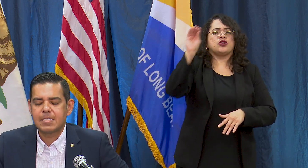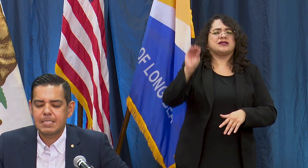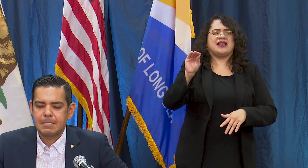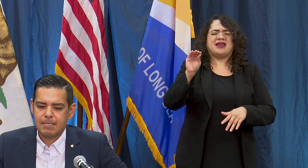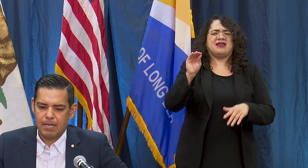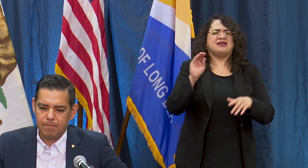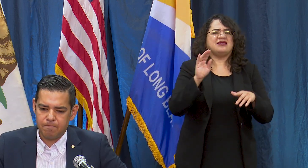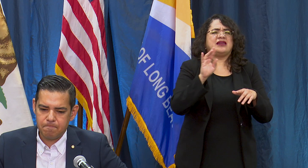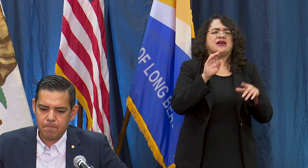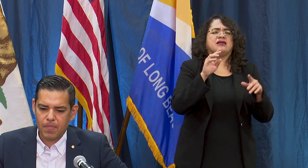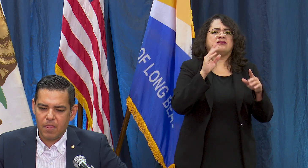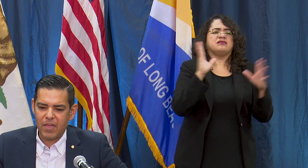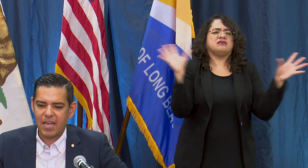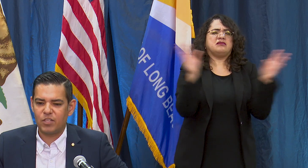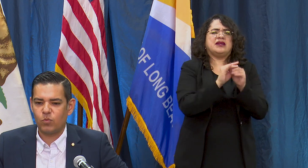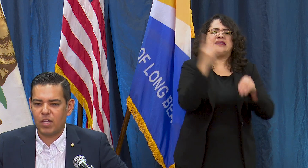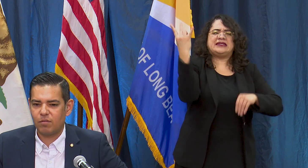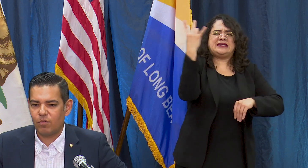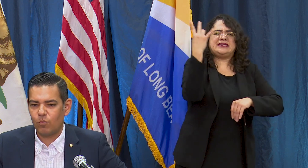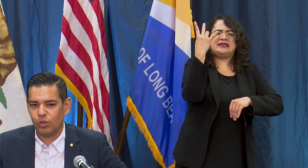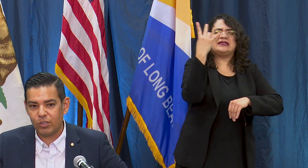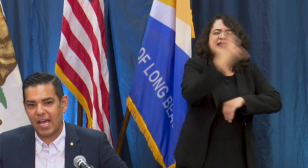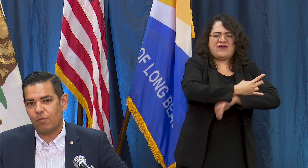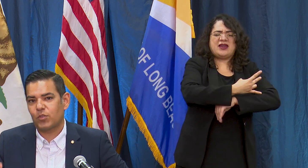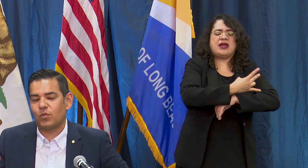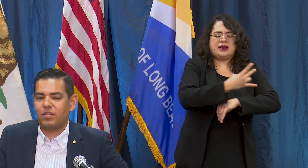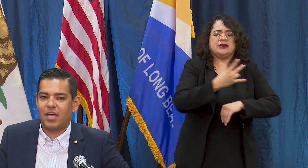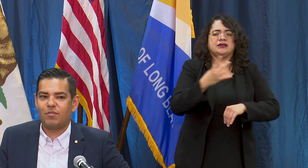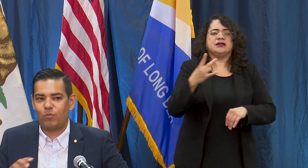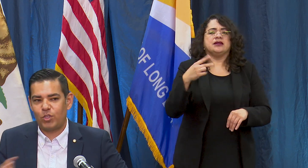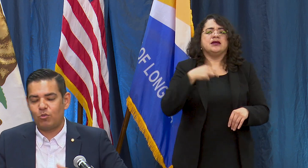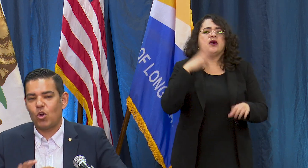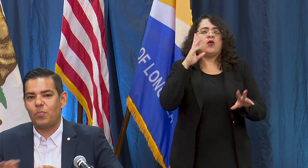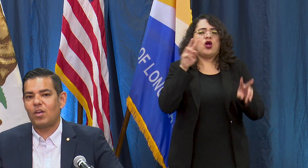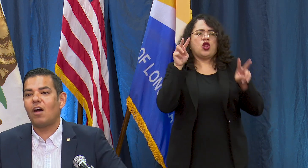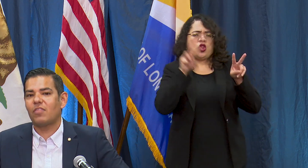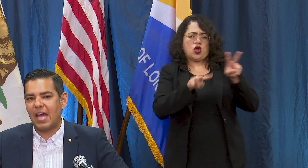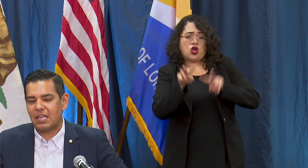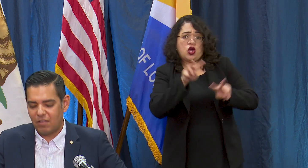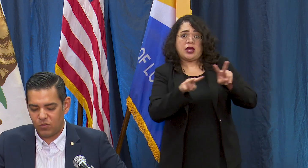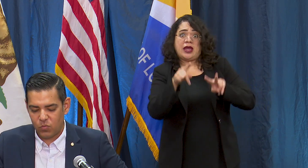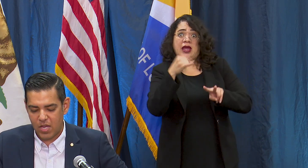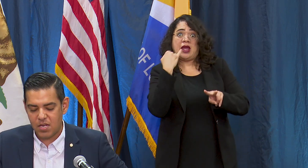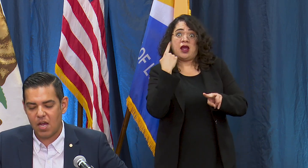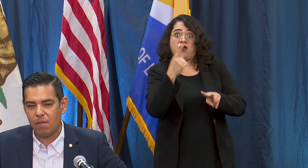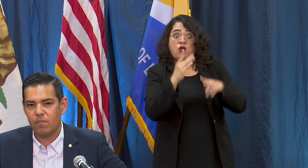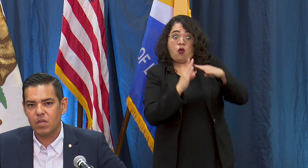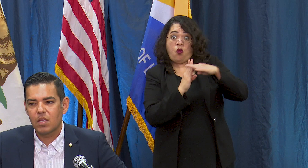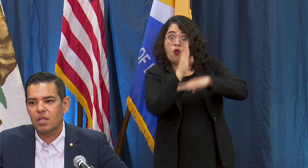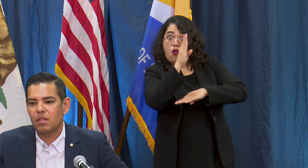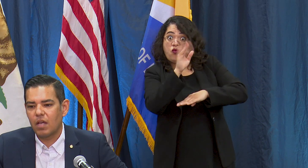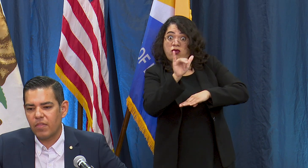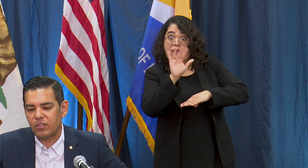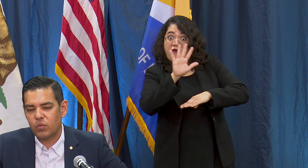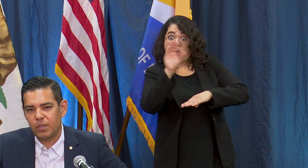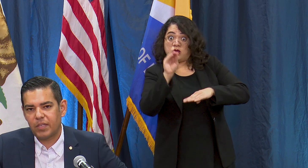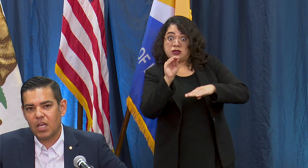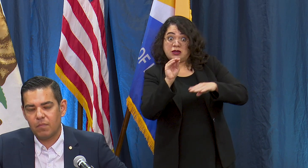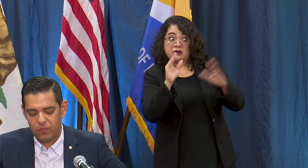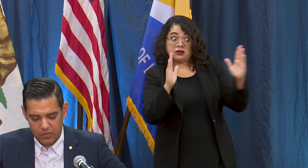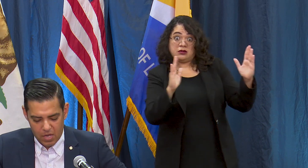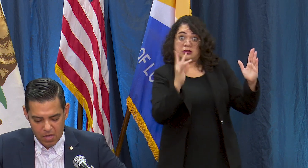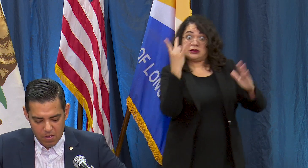Average increase. That is what we'll look at, which is then when you go beyond that is when that's